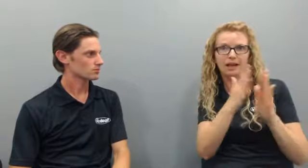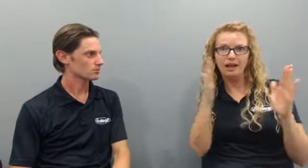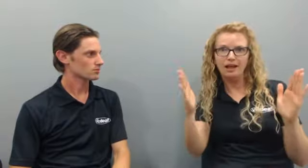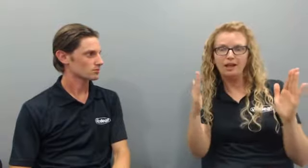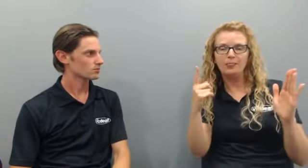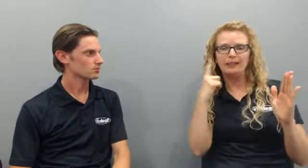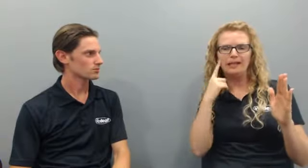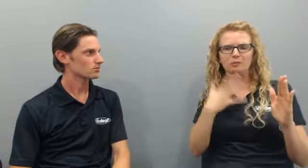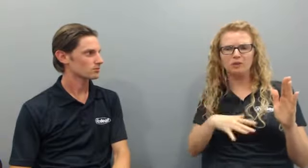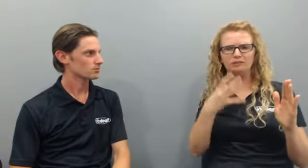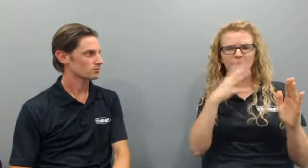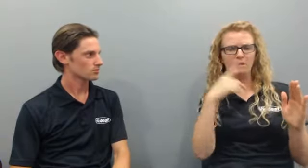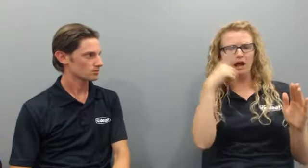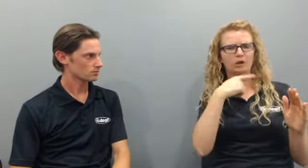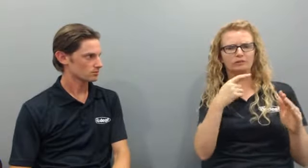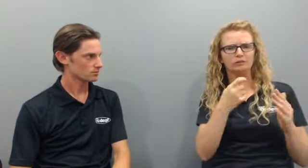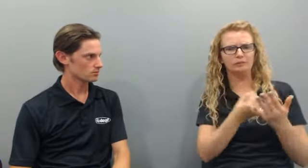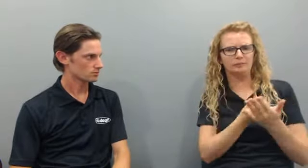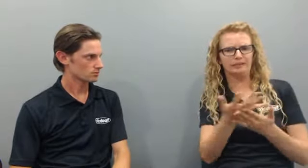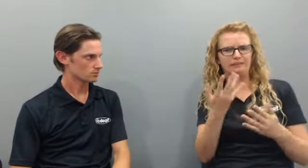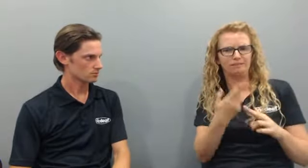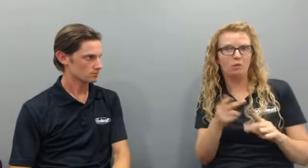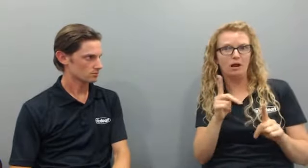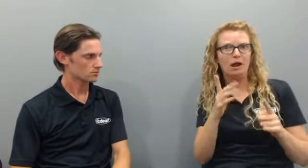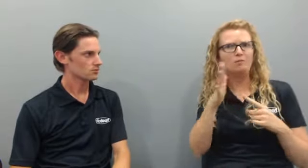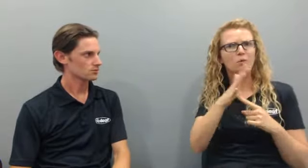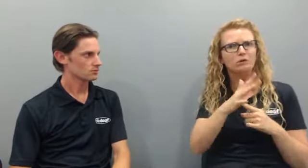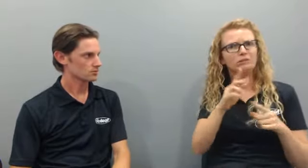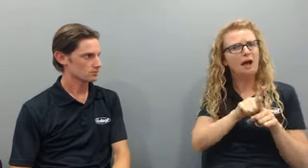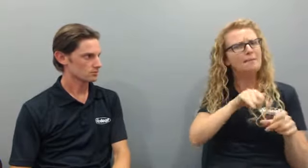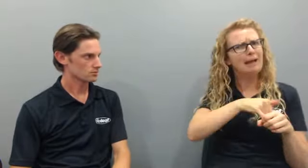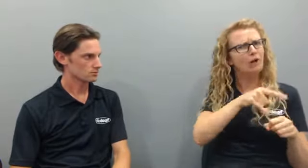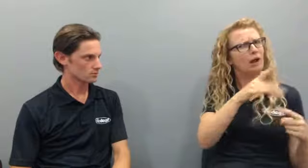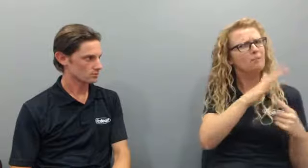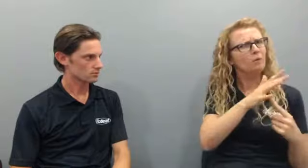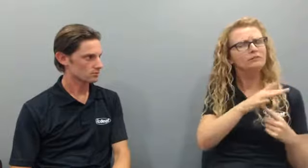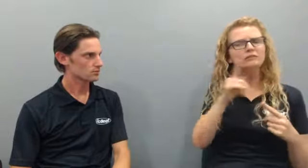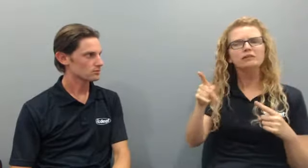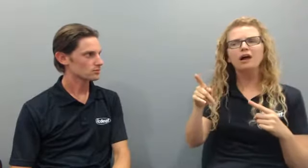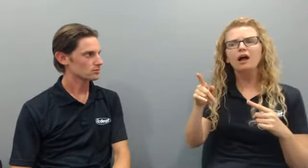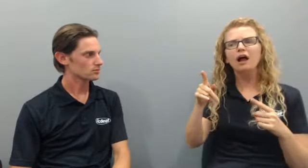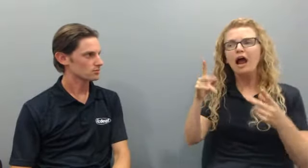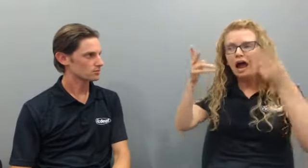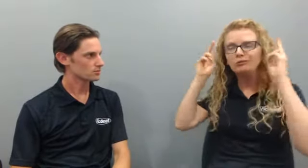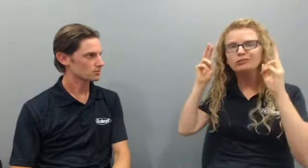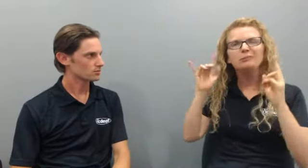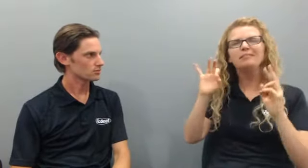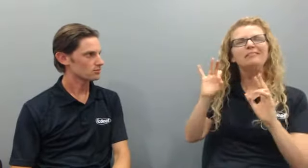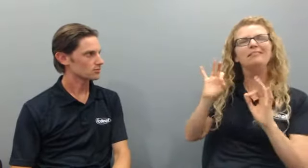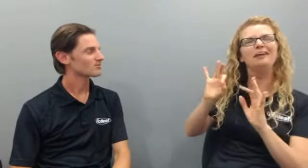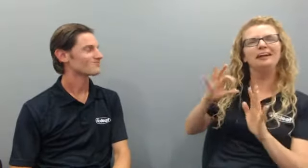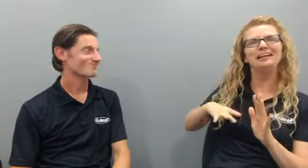So how many hours for 1 year, and so you'll spend 40 hours on medical appointment. Medical is